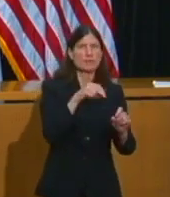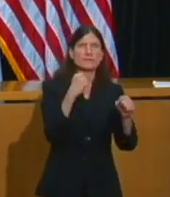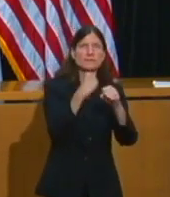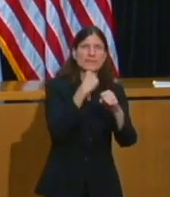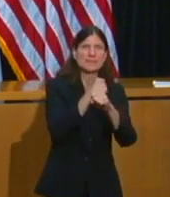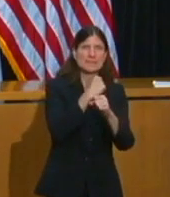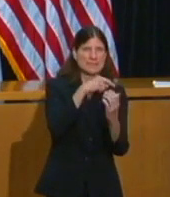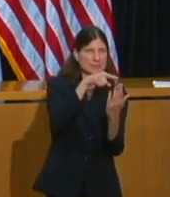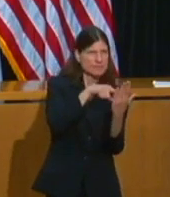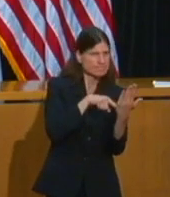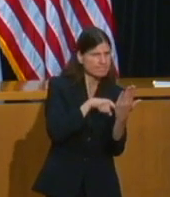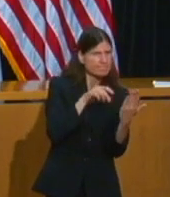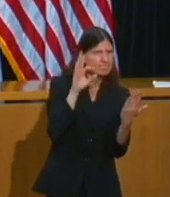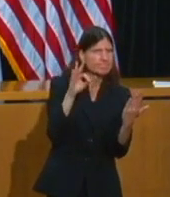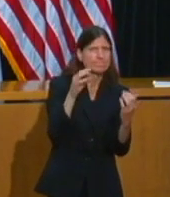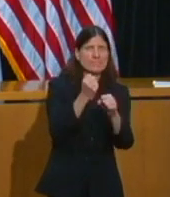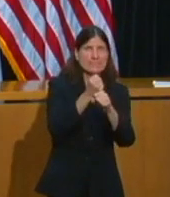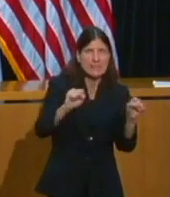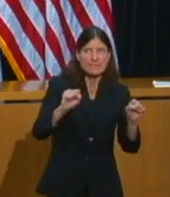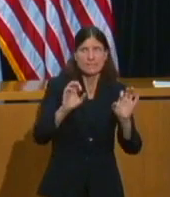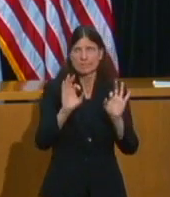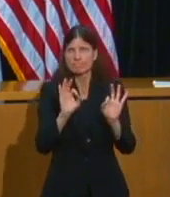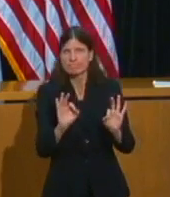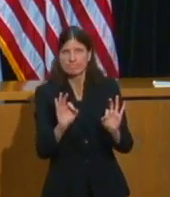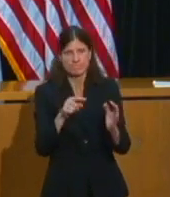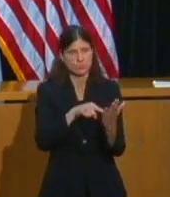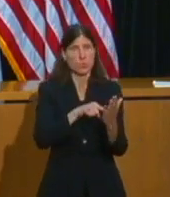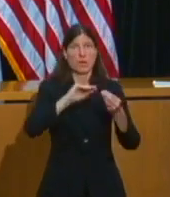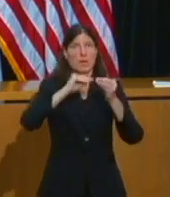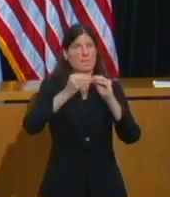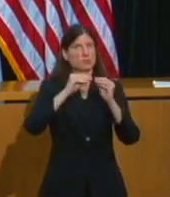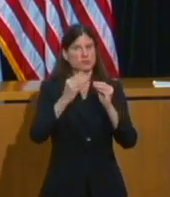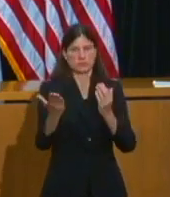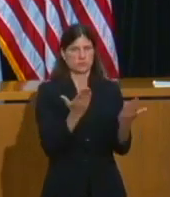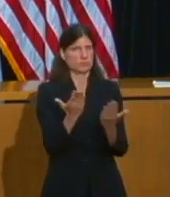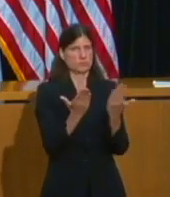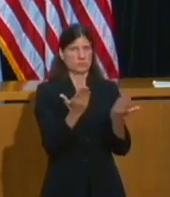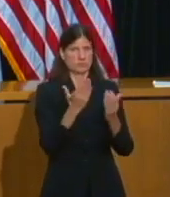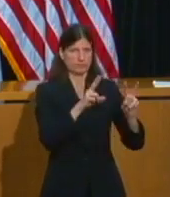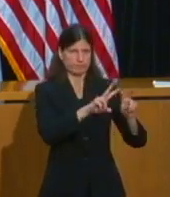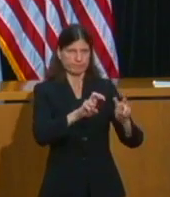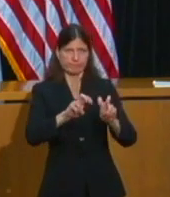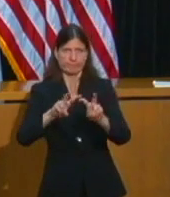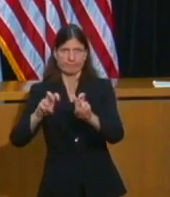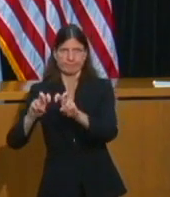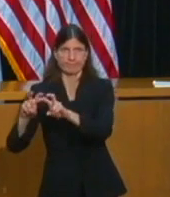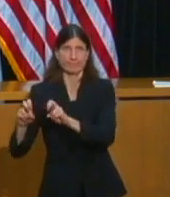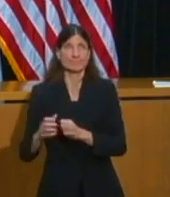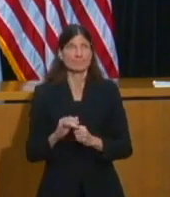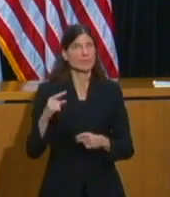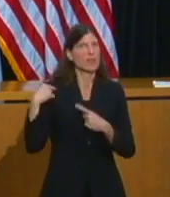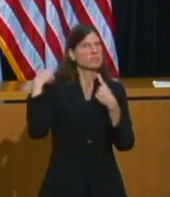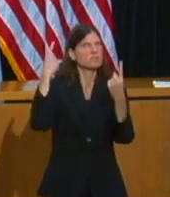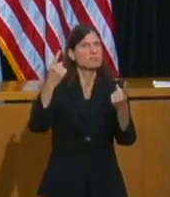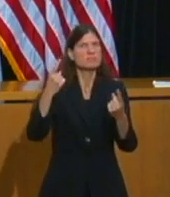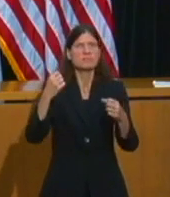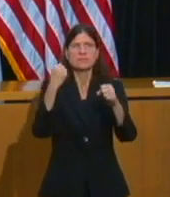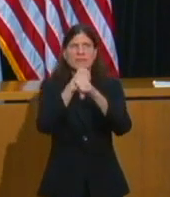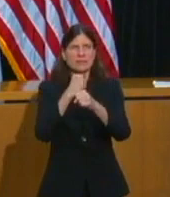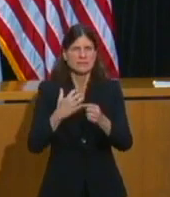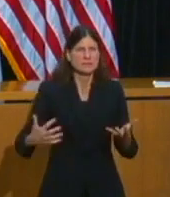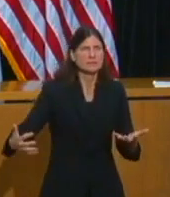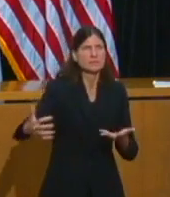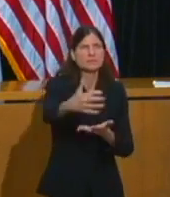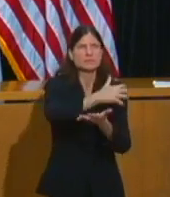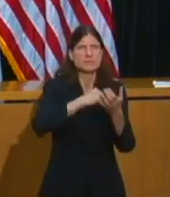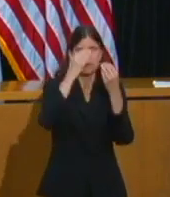services. I'm going to provide information on some additional data upgrades, nursing facilities, and a mention of camps. Before I do,